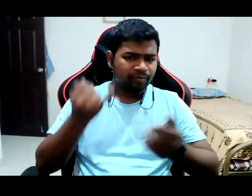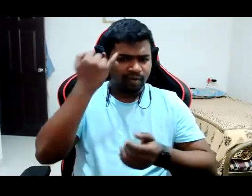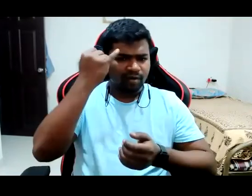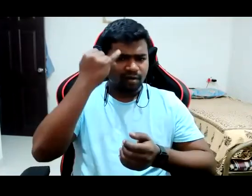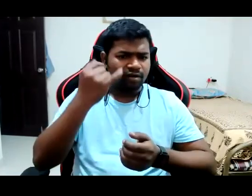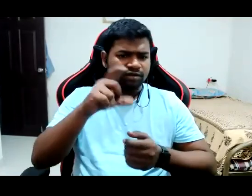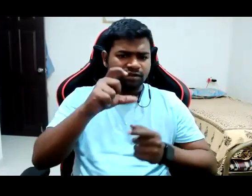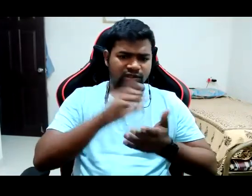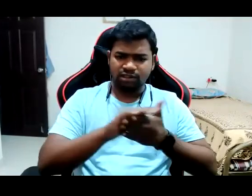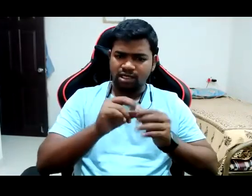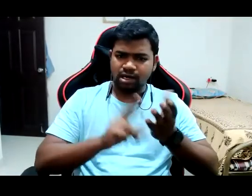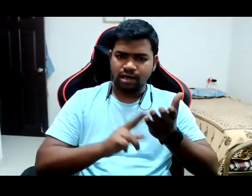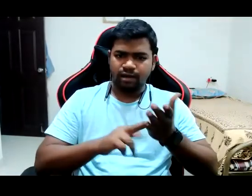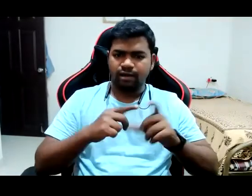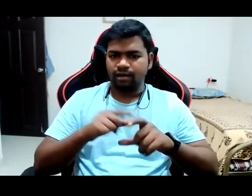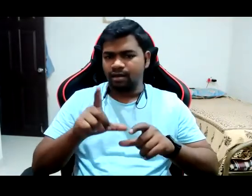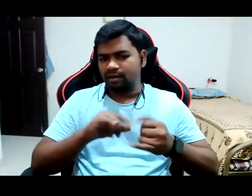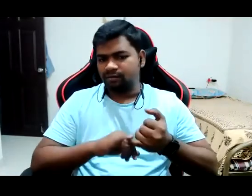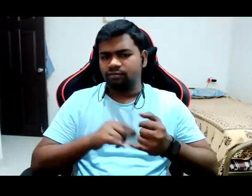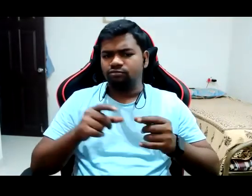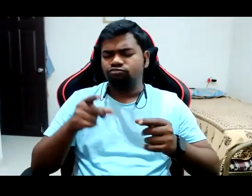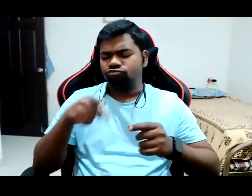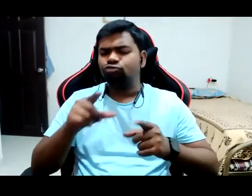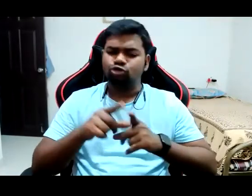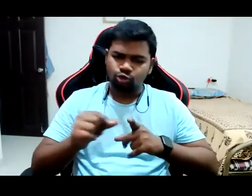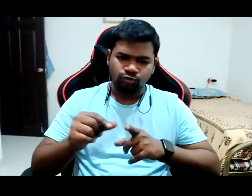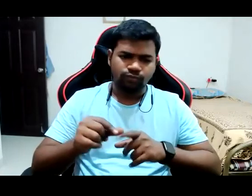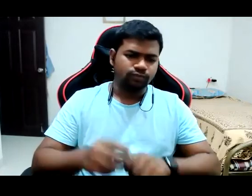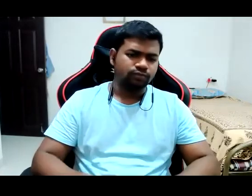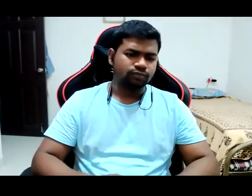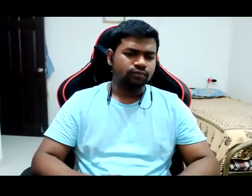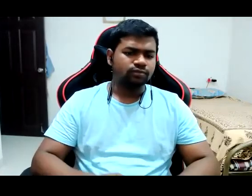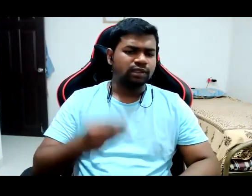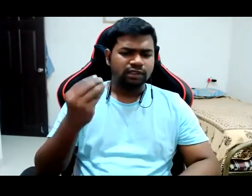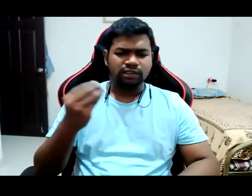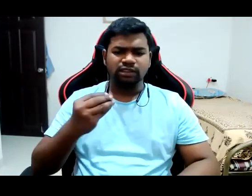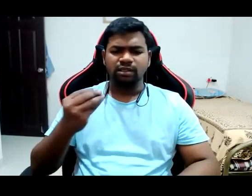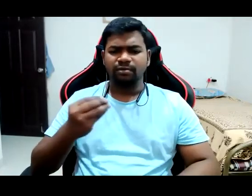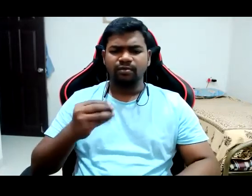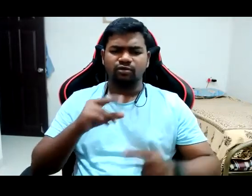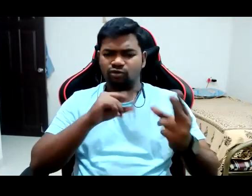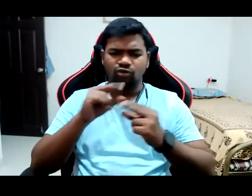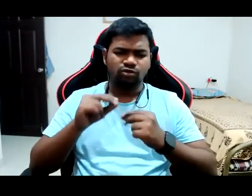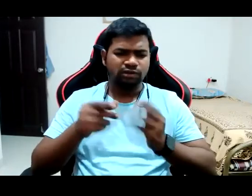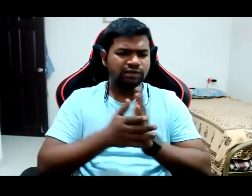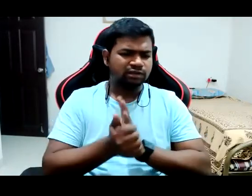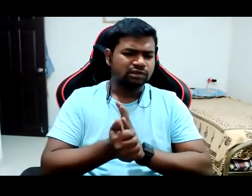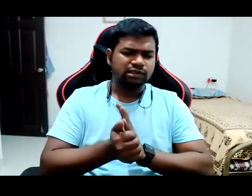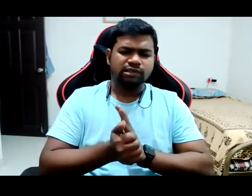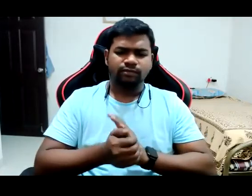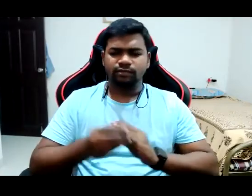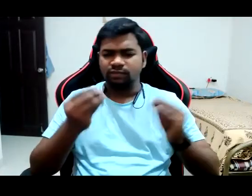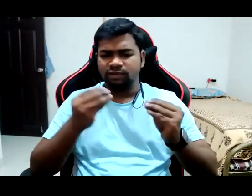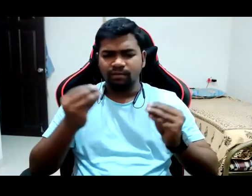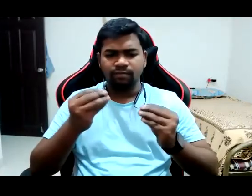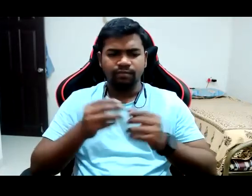are actually meant to do that. I mean, again, now some people aren't necessarily talking about their skills, but something that I think,